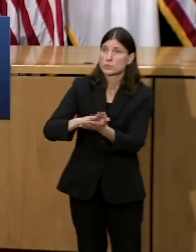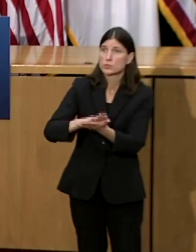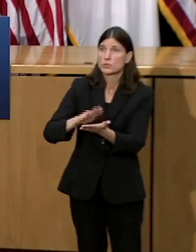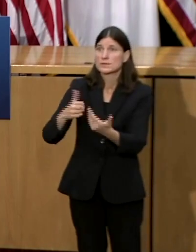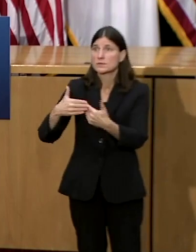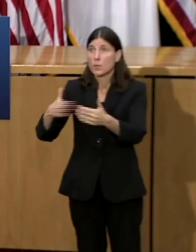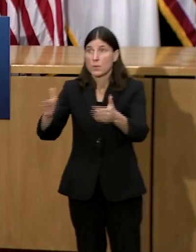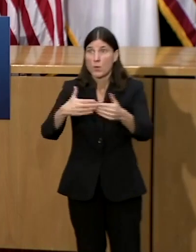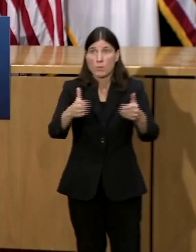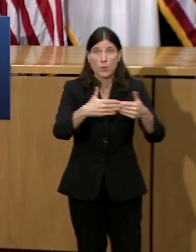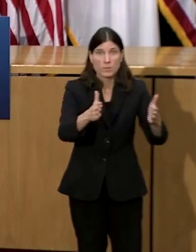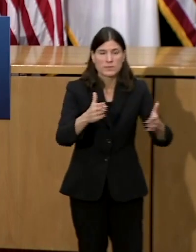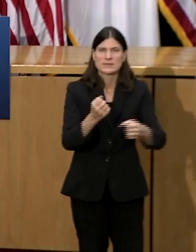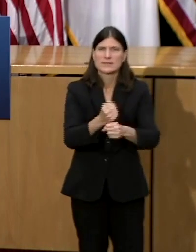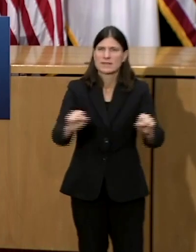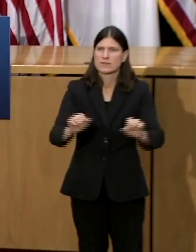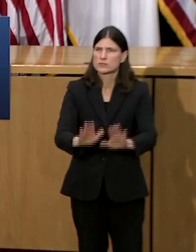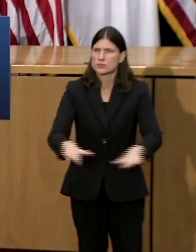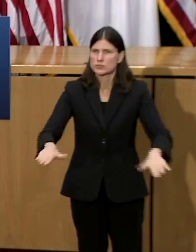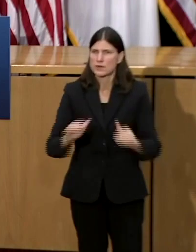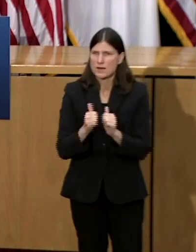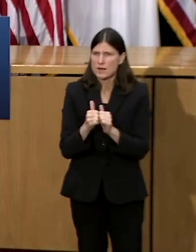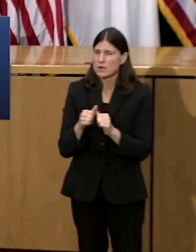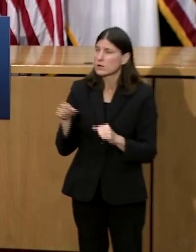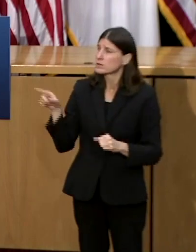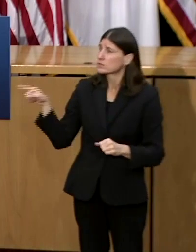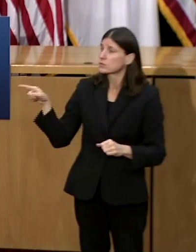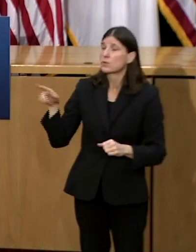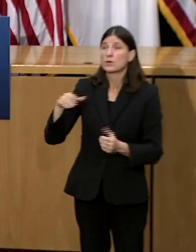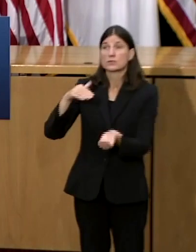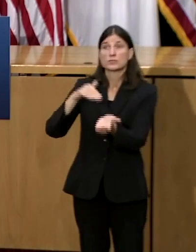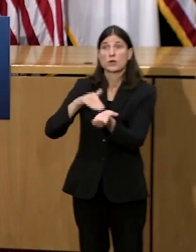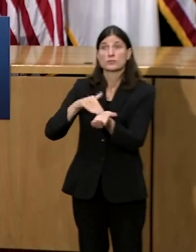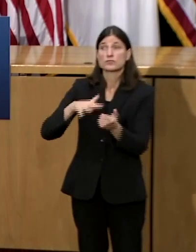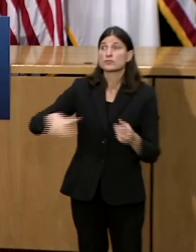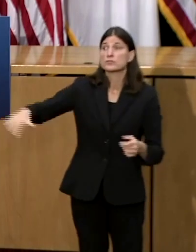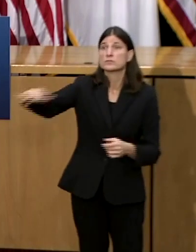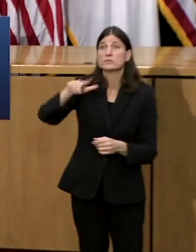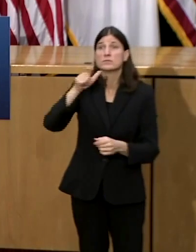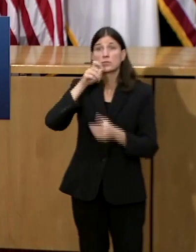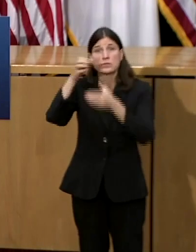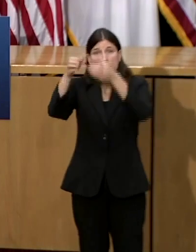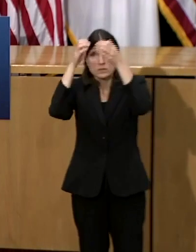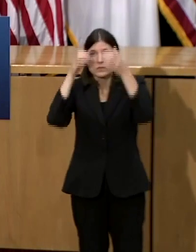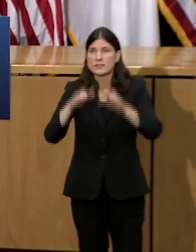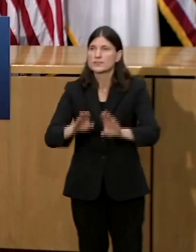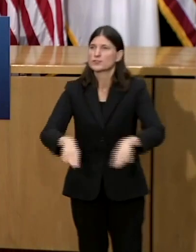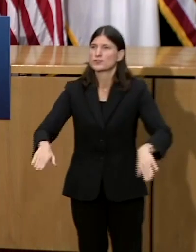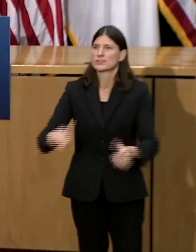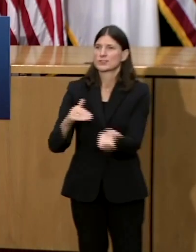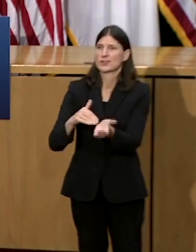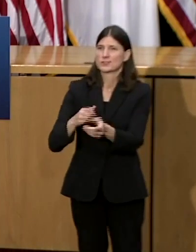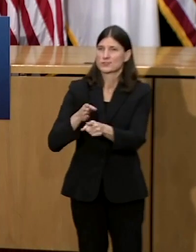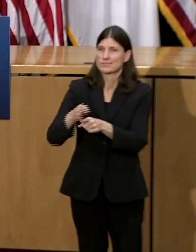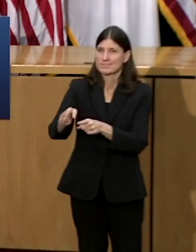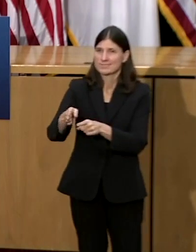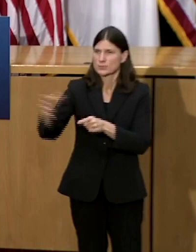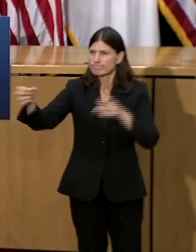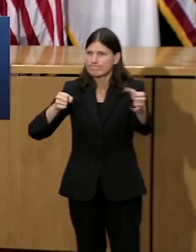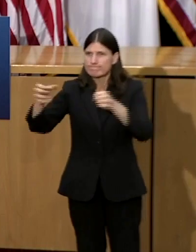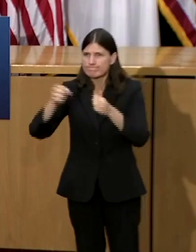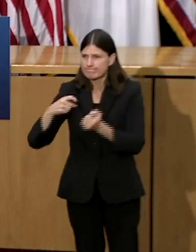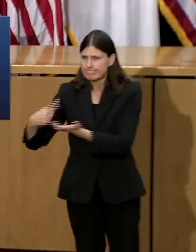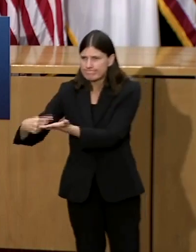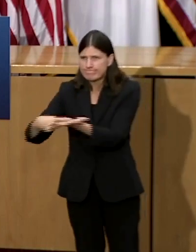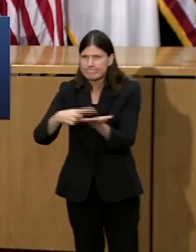develop multiple strategies in anticipation of changing circumstances throughout the school year, Commissioner Riley expressly directed every district to